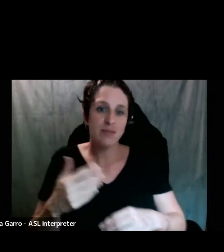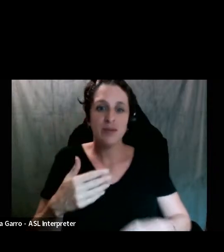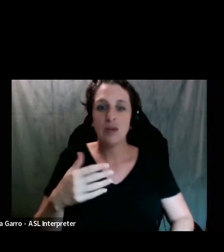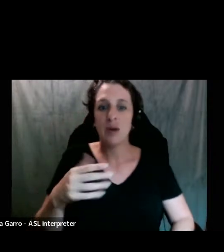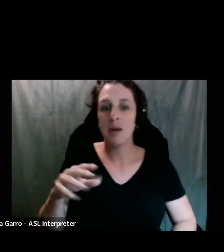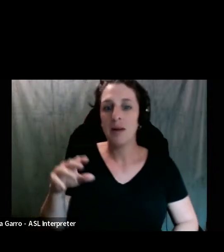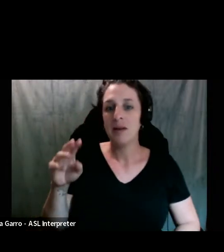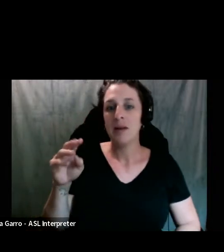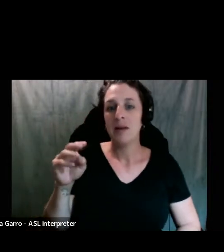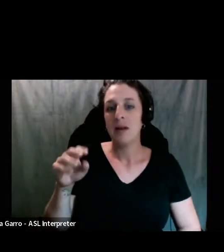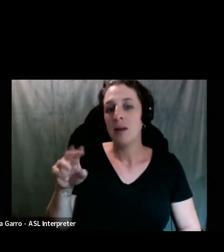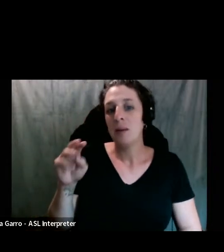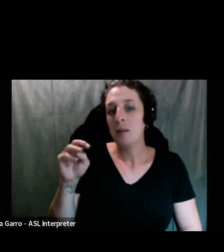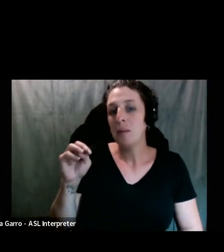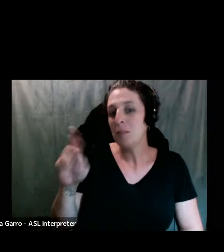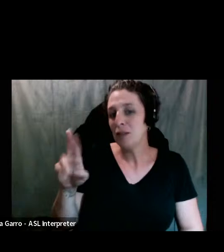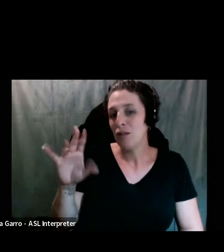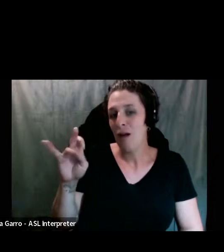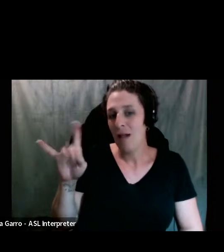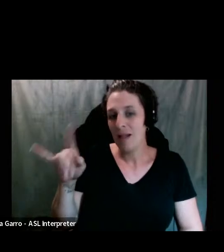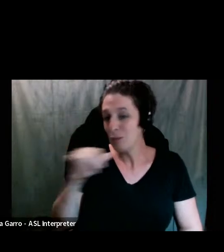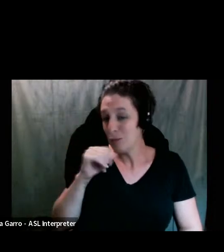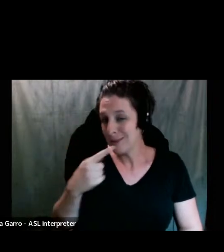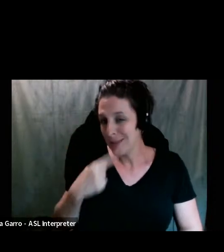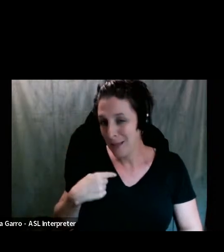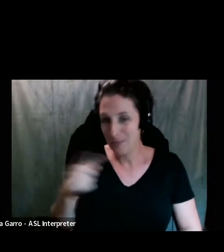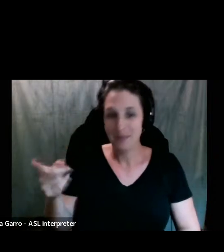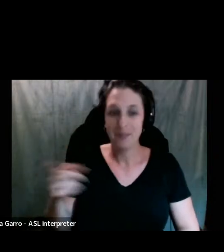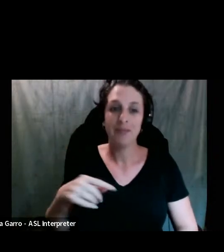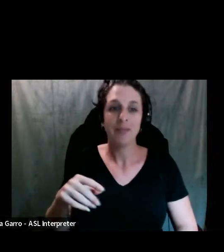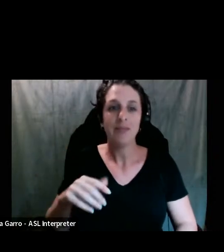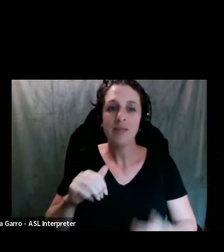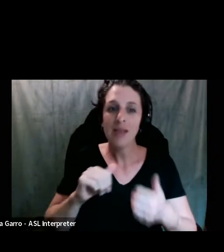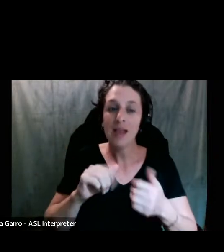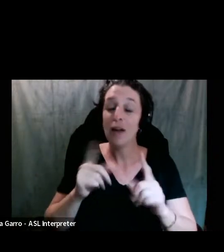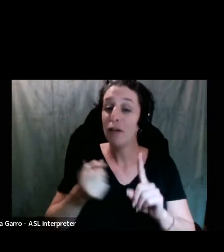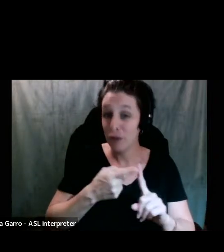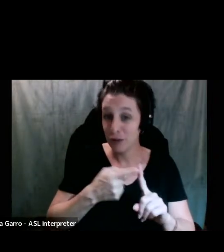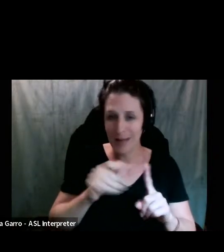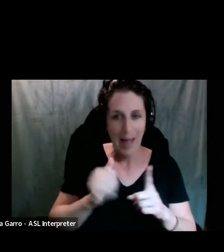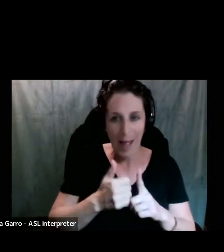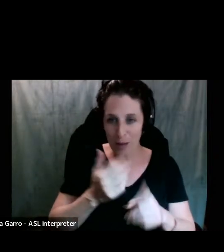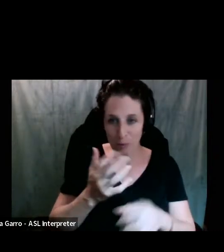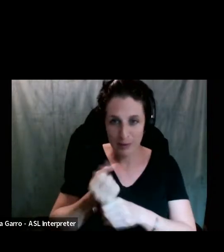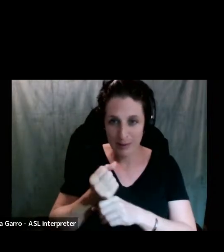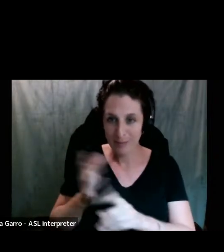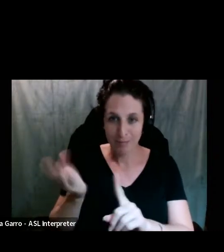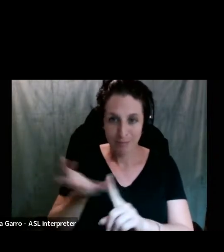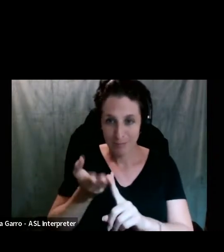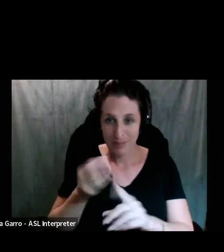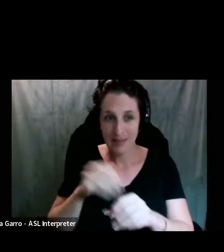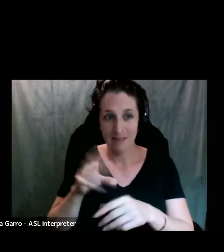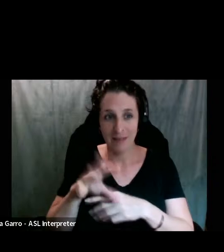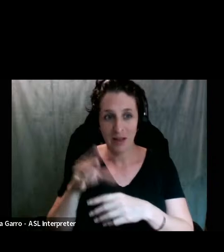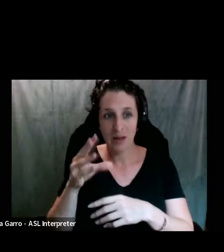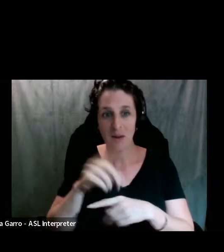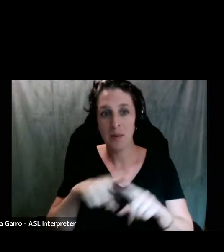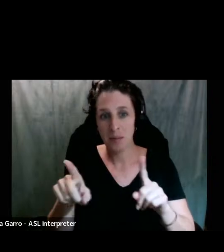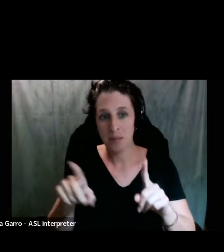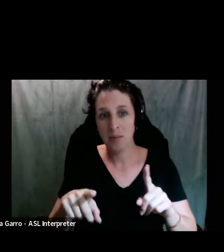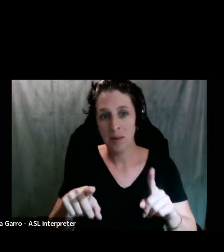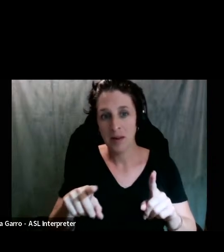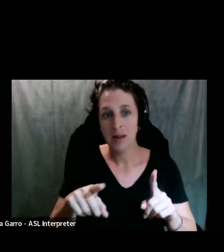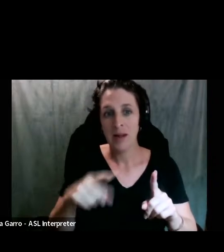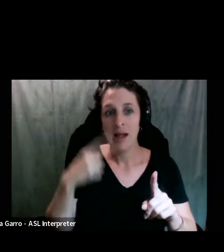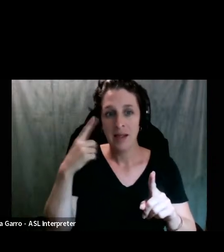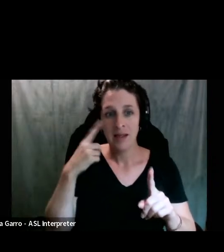didn't give me a heads up. But I just want to know how. First of all, how'd you get her to be in the video? But I do think that